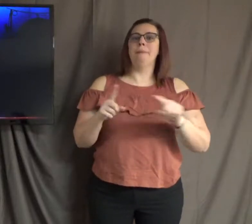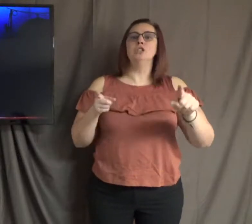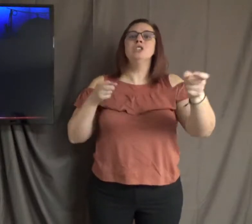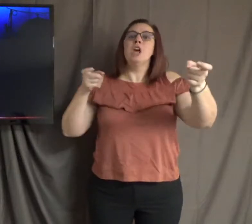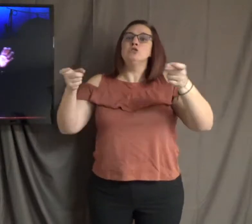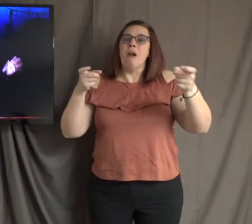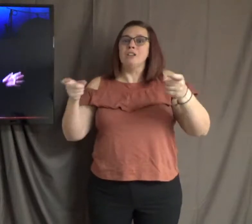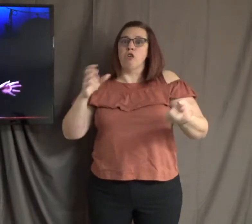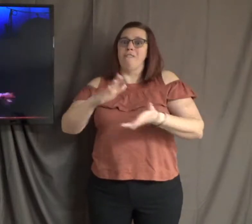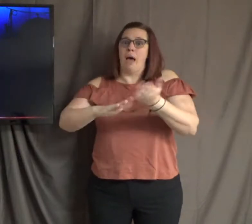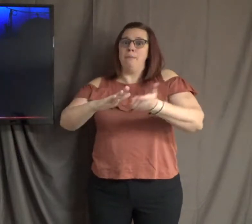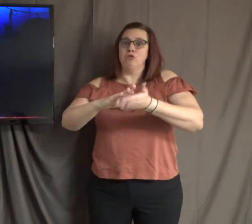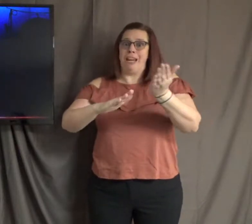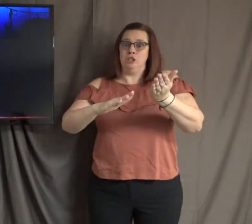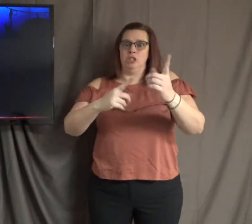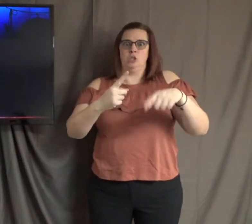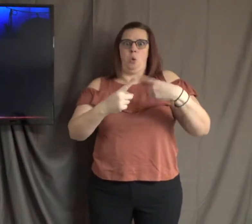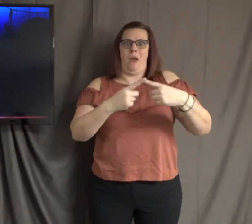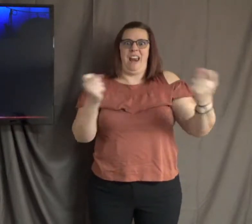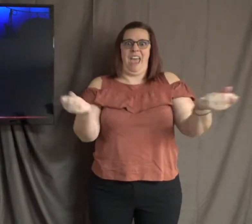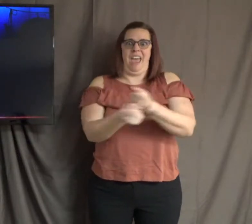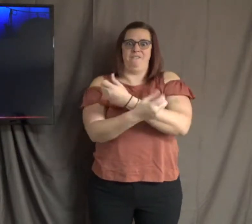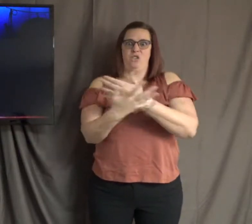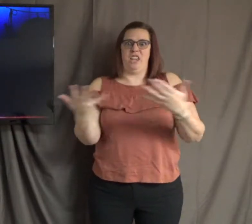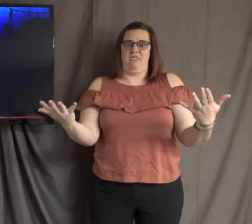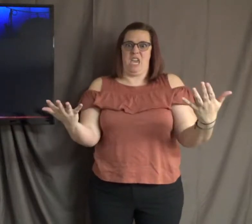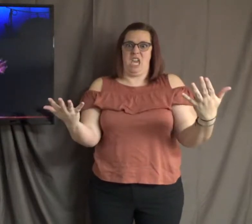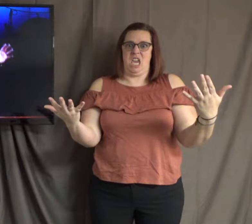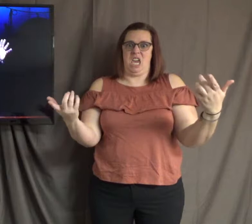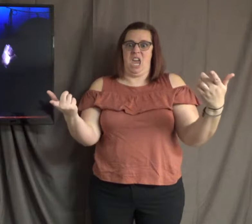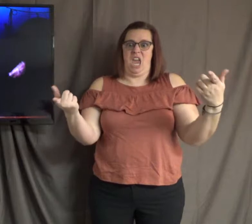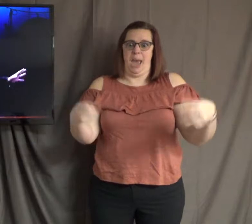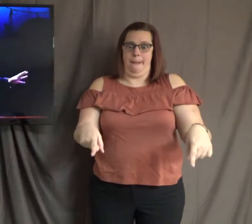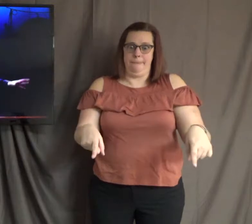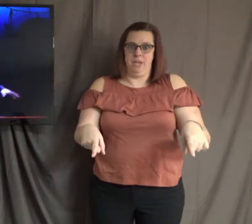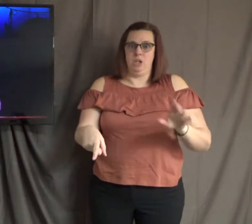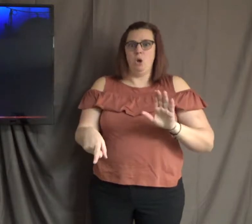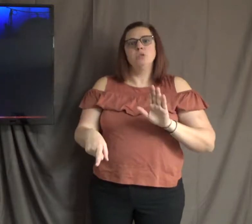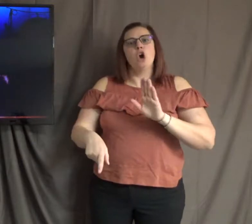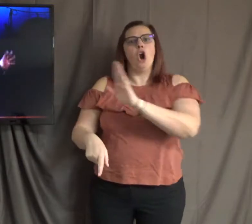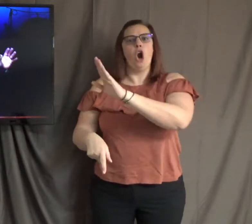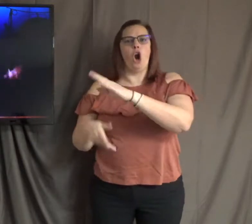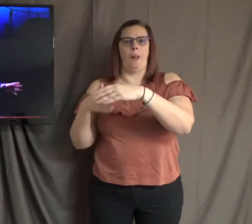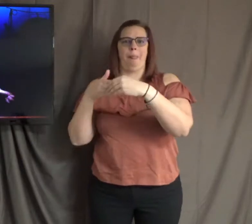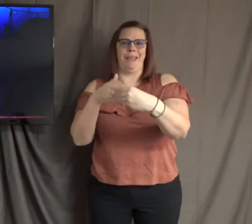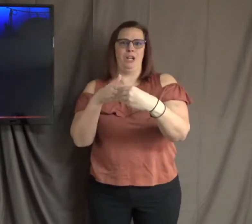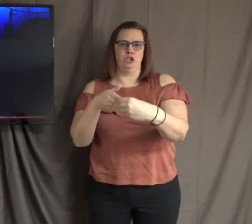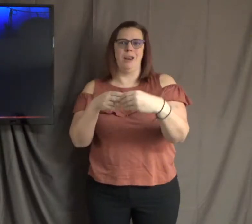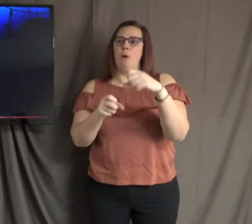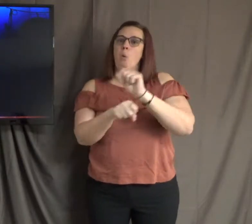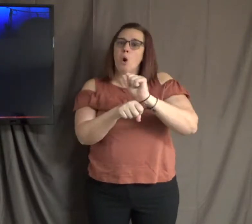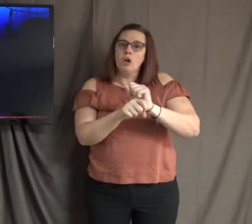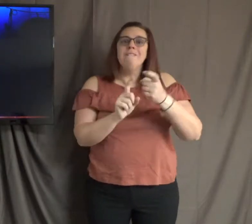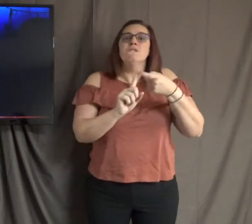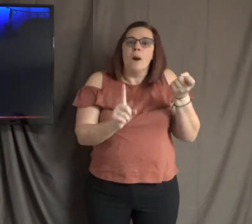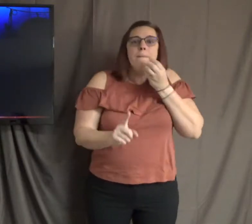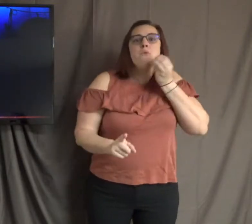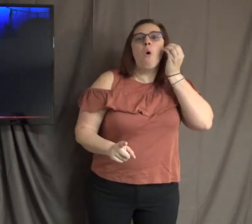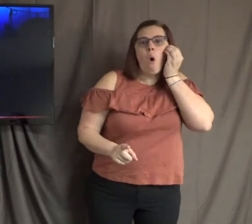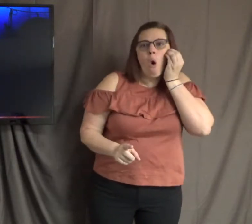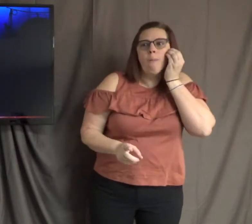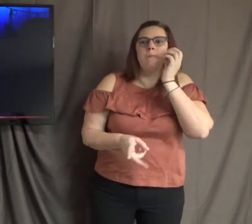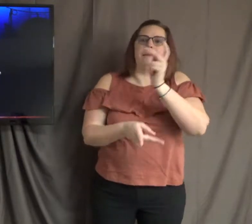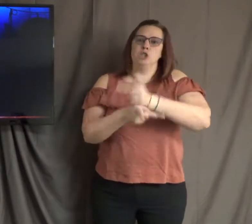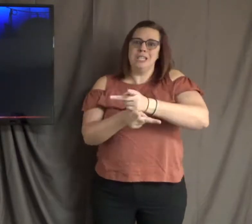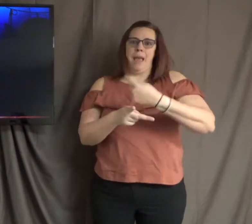So when all this stuff started going on, it was her leadership that got our staff working from home, that kept us here safely. She's been at